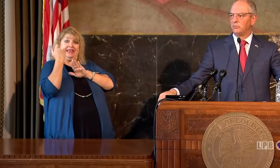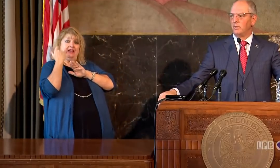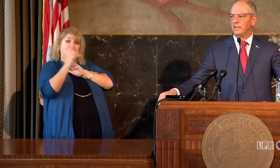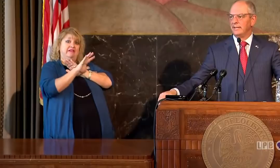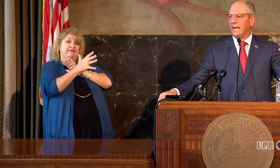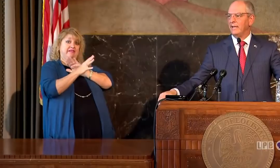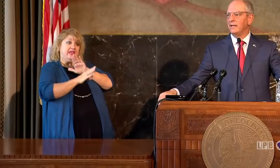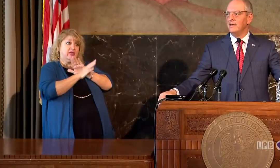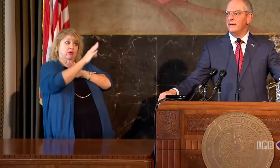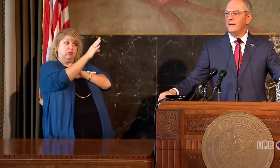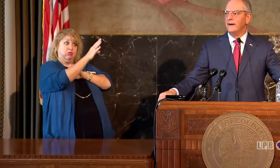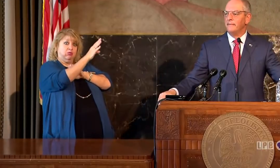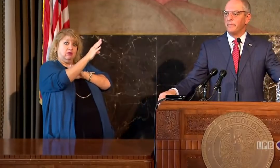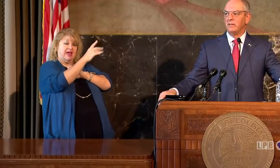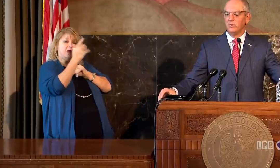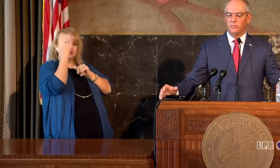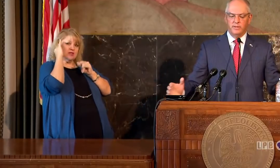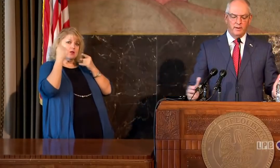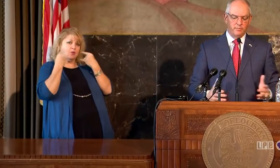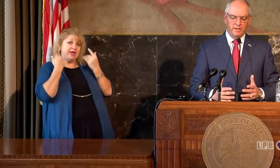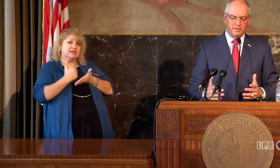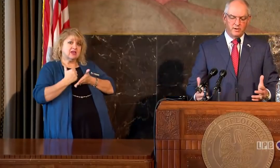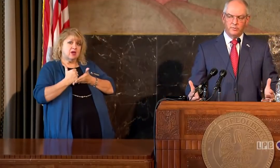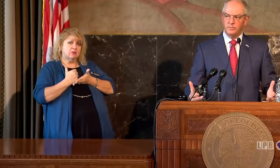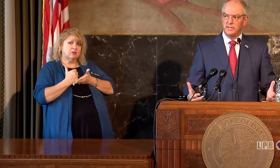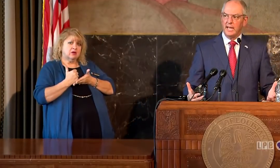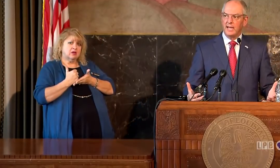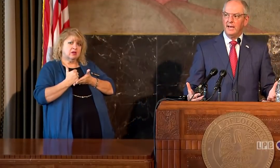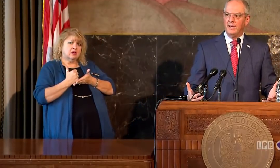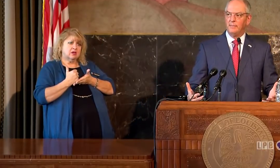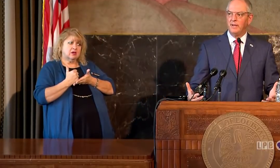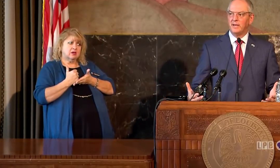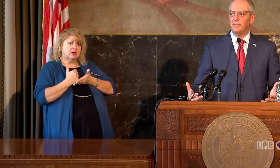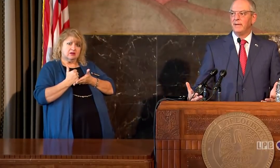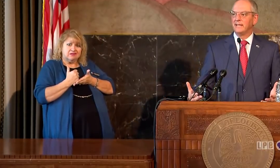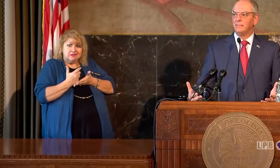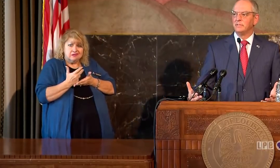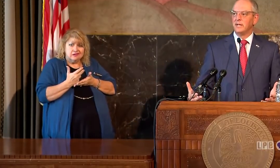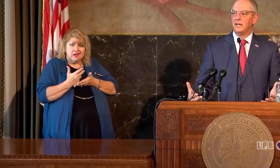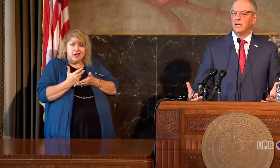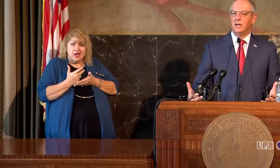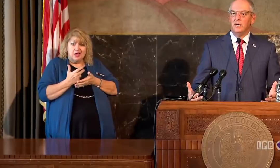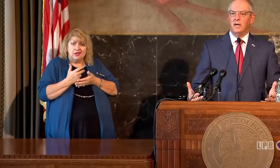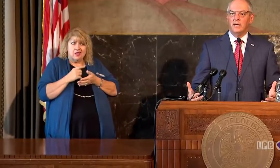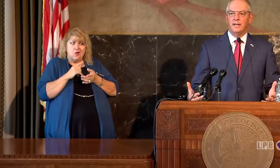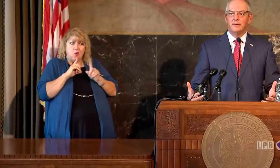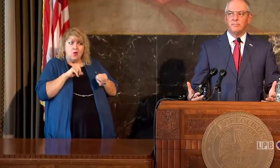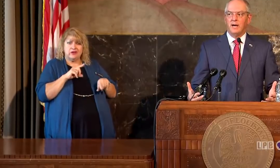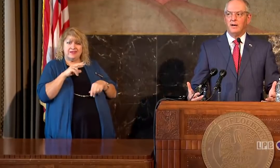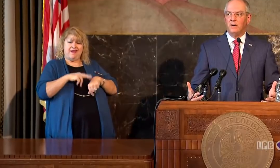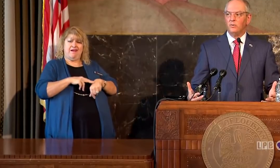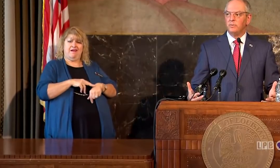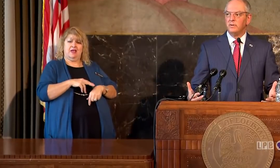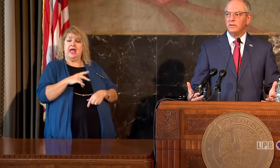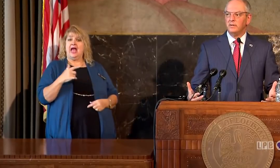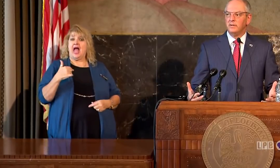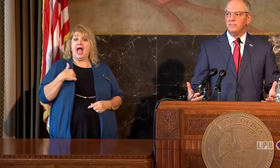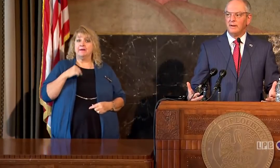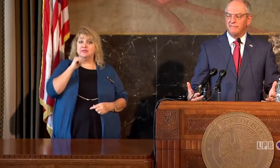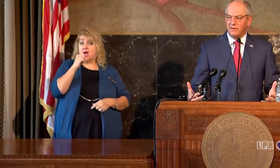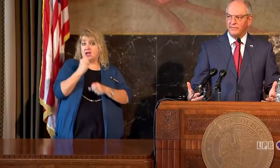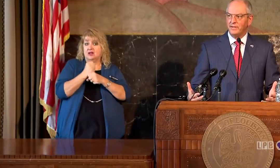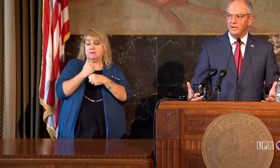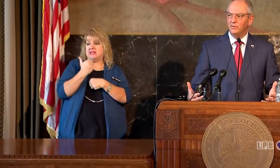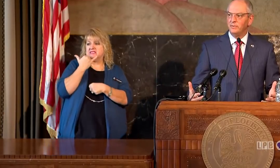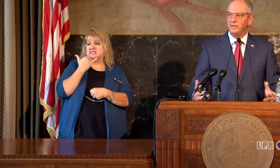to the hospital and dying. And so that would be a terrible mistake. I'm not going to make that mistake. It is my hope,